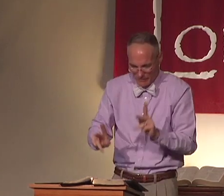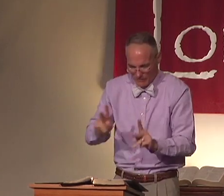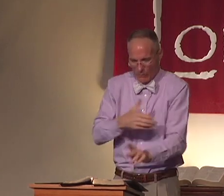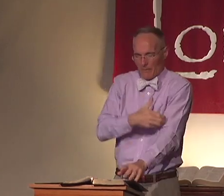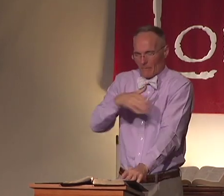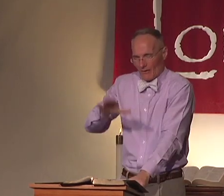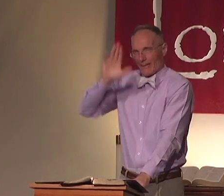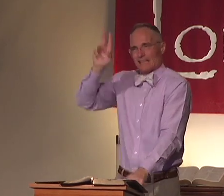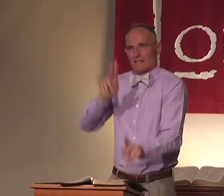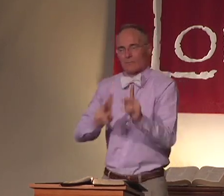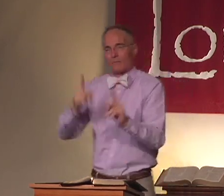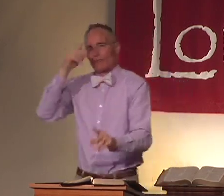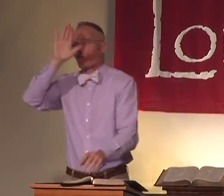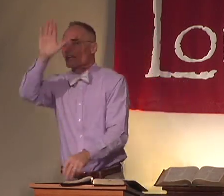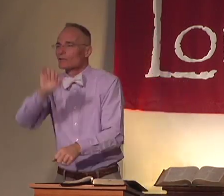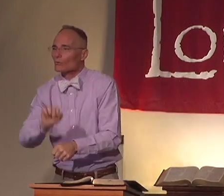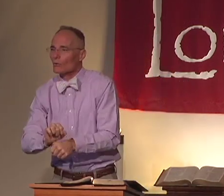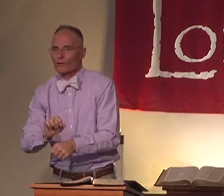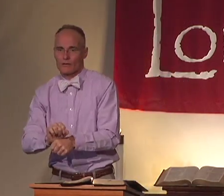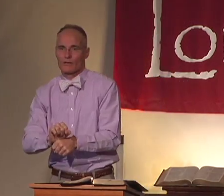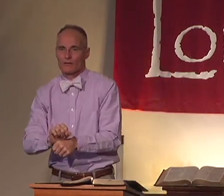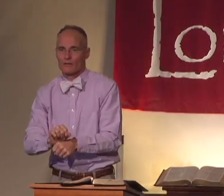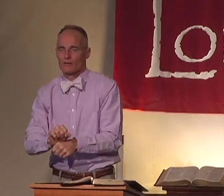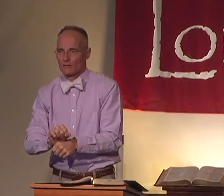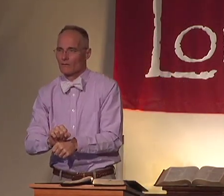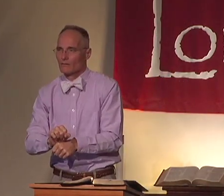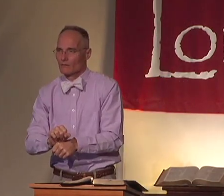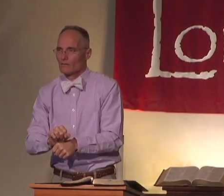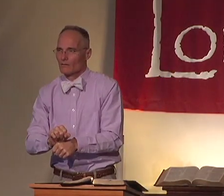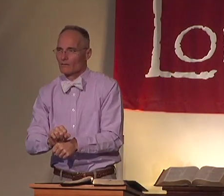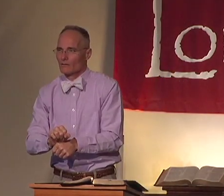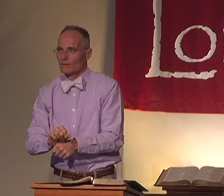Empowering people. Empowering his people for his work.